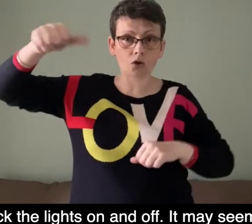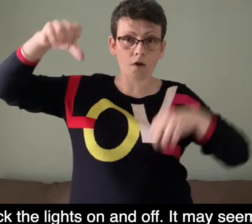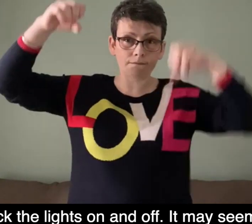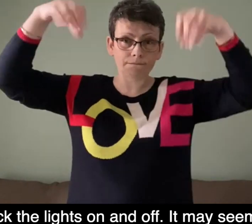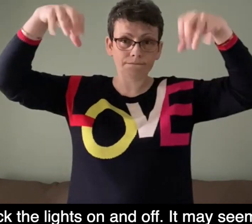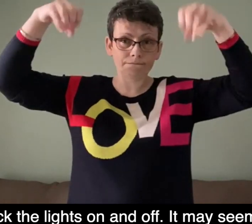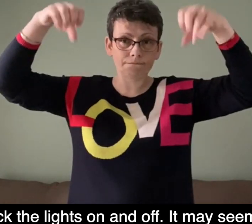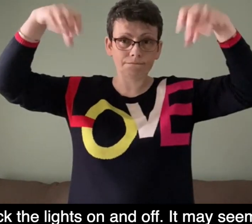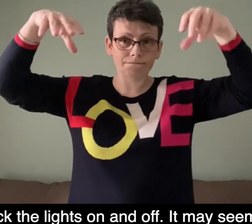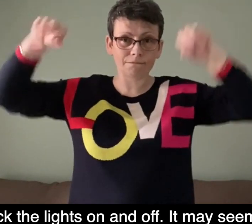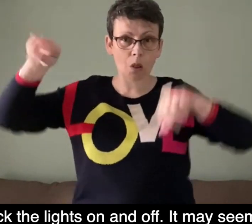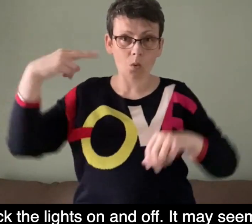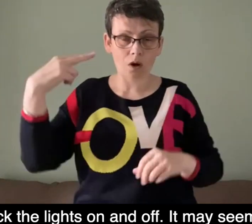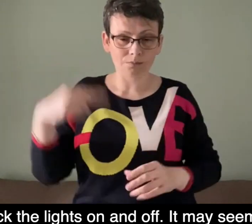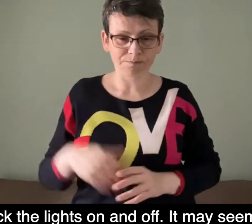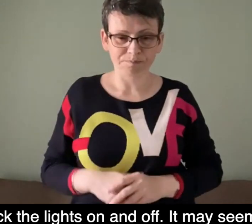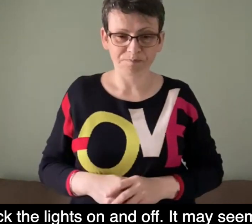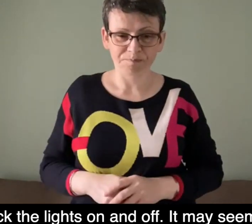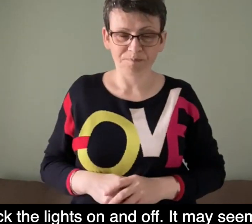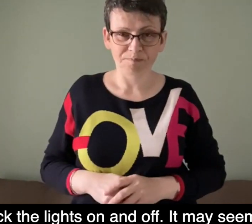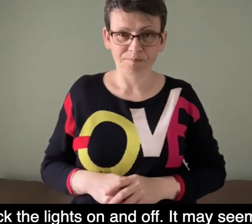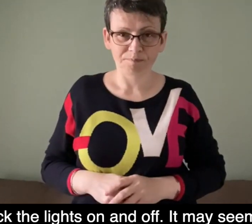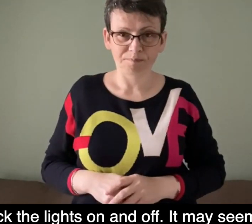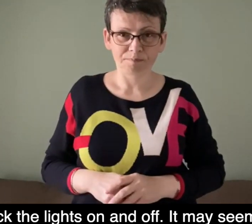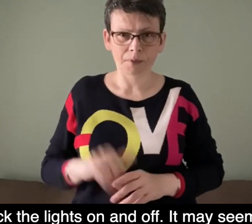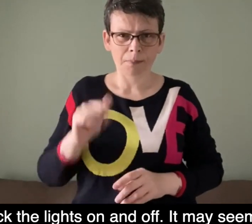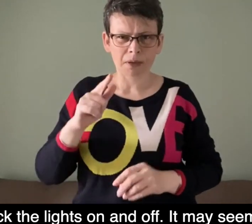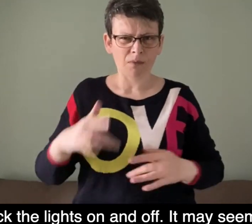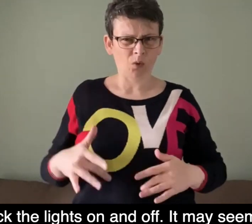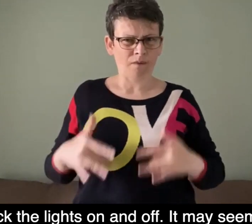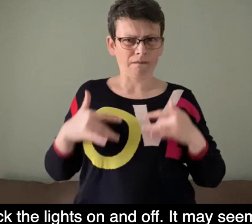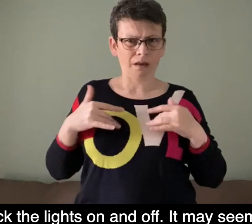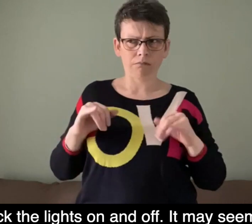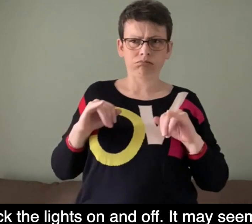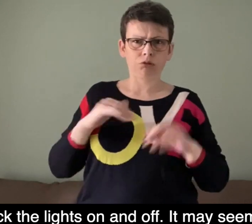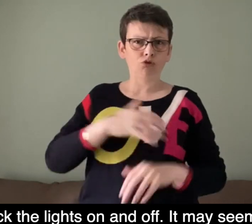It may seem a bit rude, but don't worry, it's very normal for us.